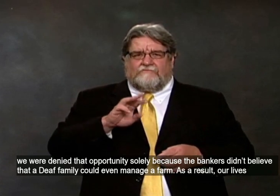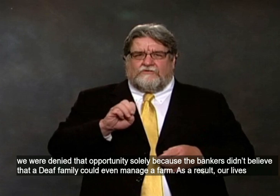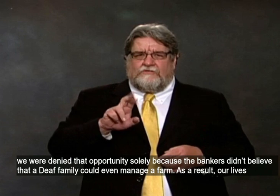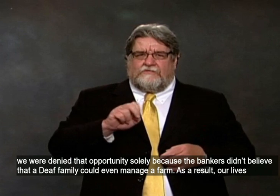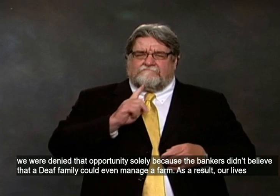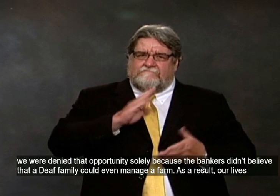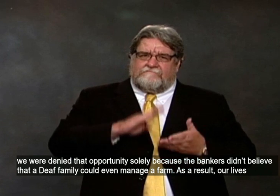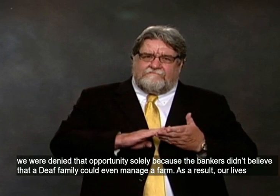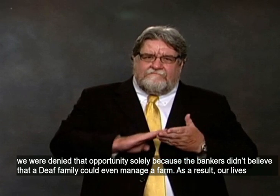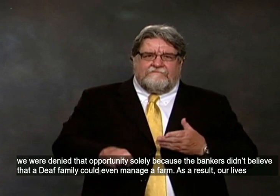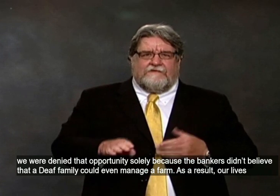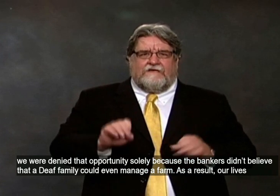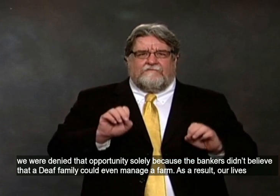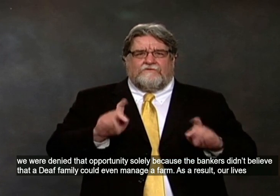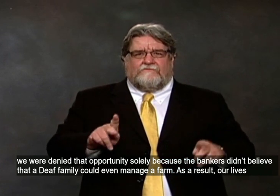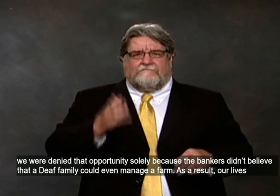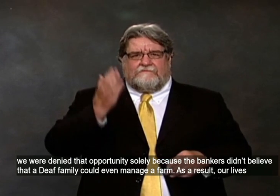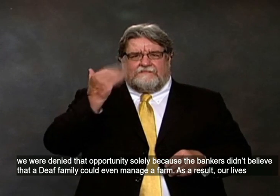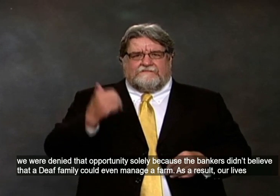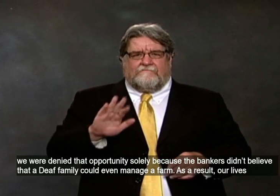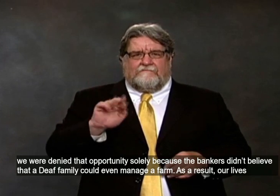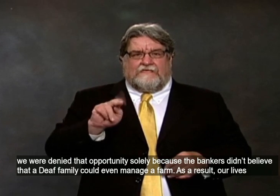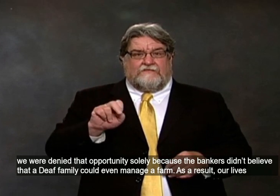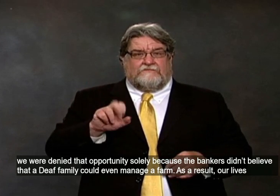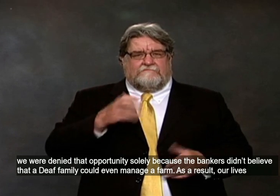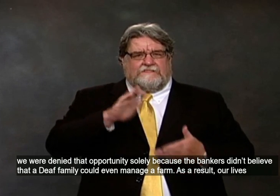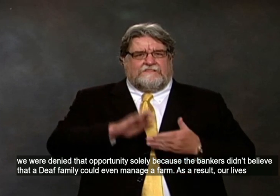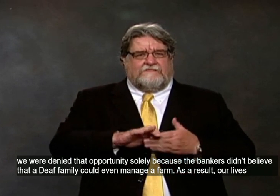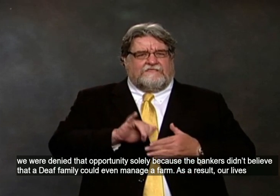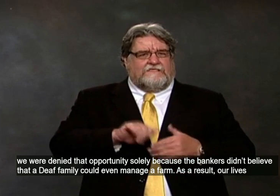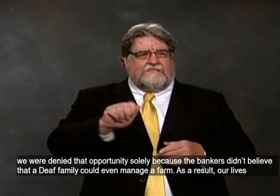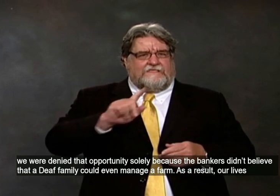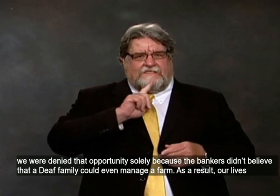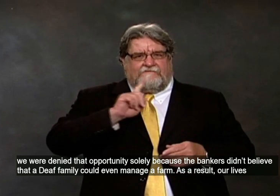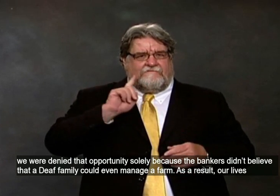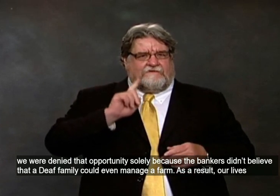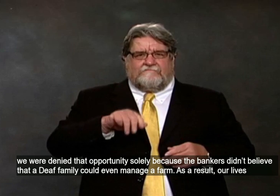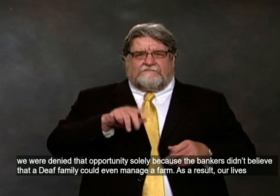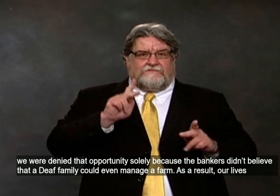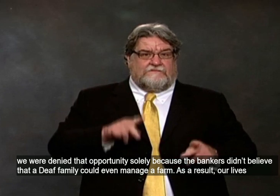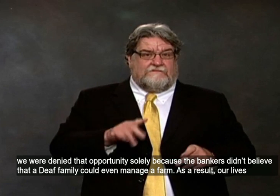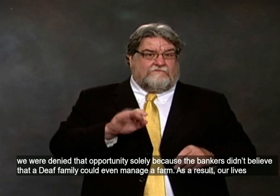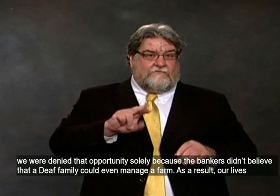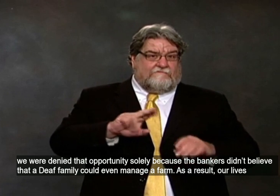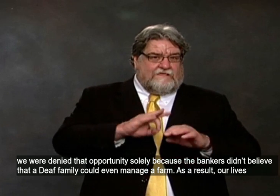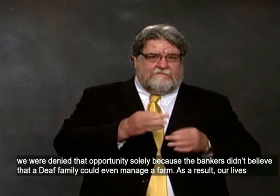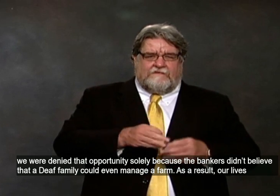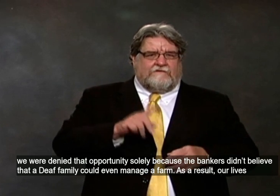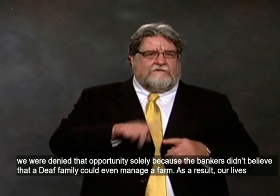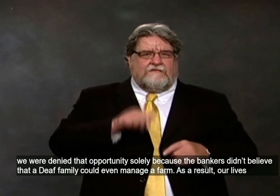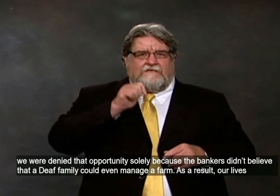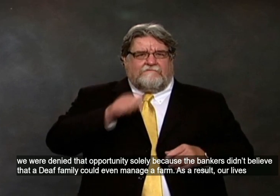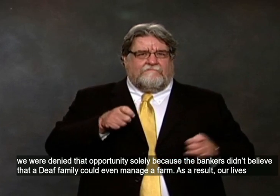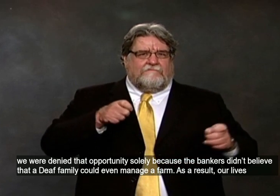were denied that opportunity solely because the bankers didn't believe that a deaf family could even manage a